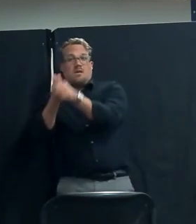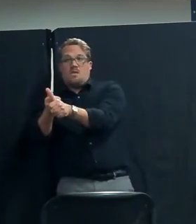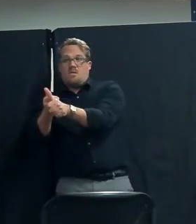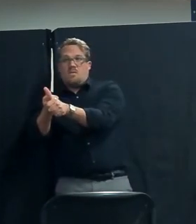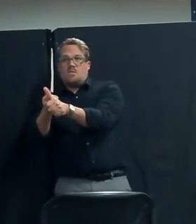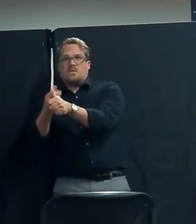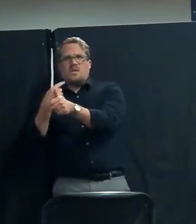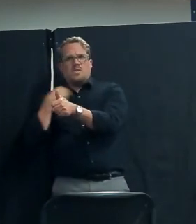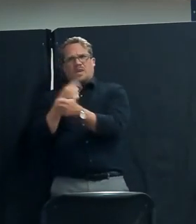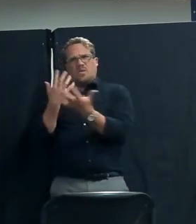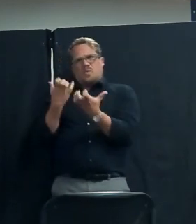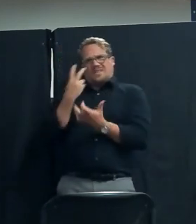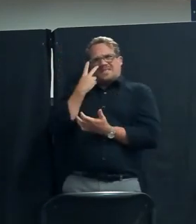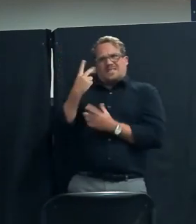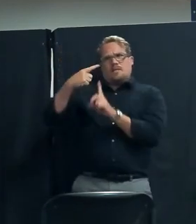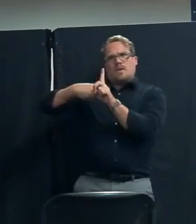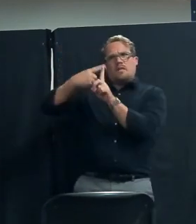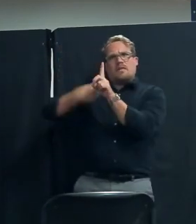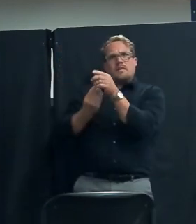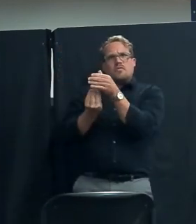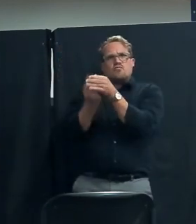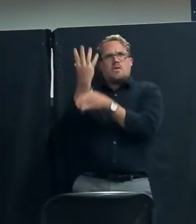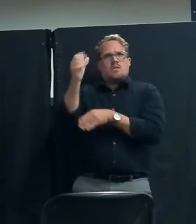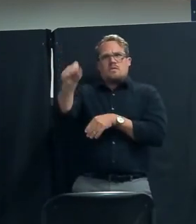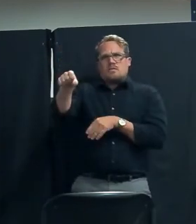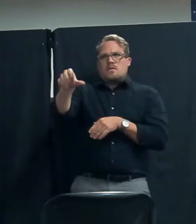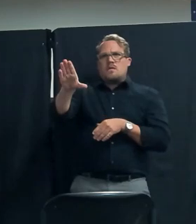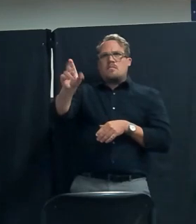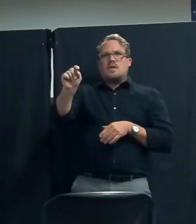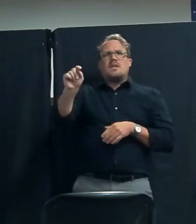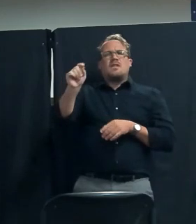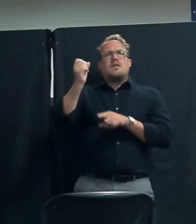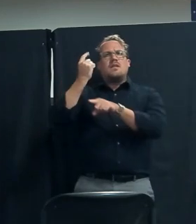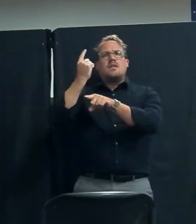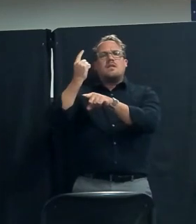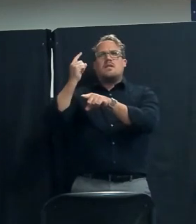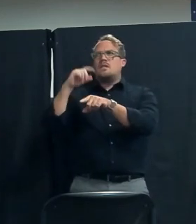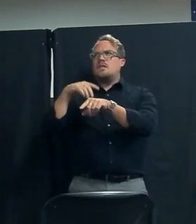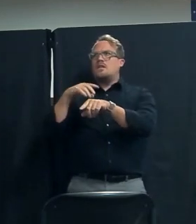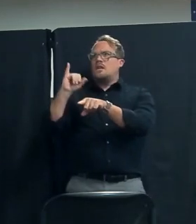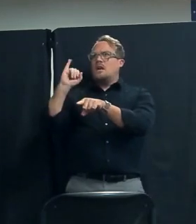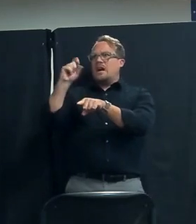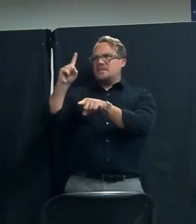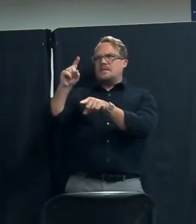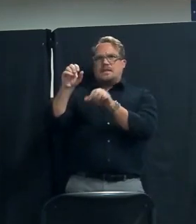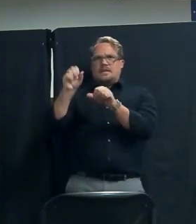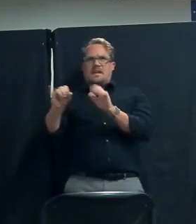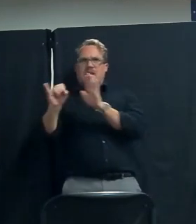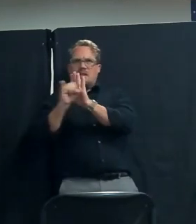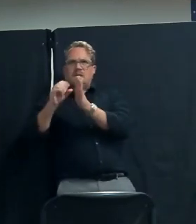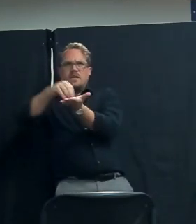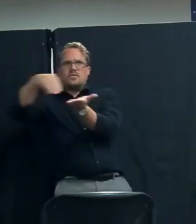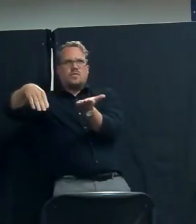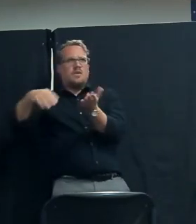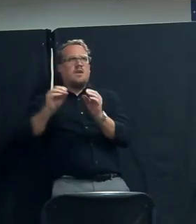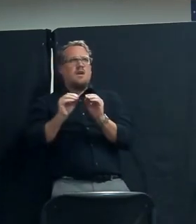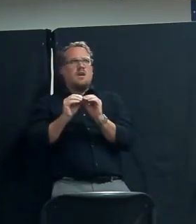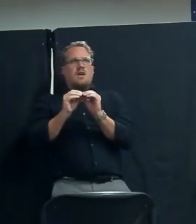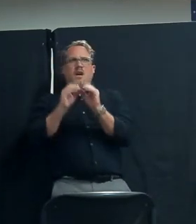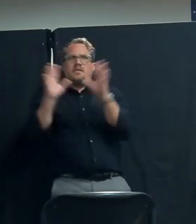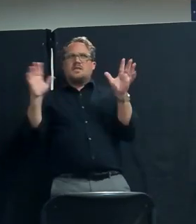to see that monthly growth, but ISD can, identify a student. Obviously, we